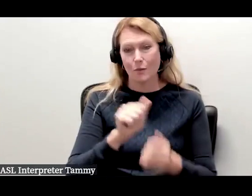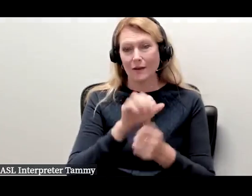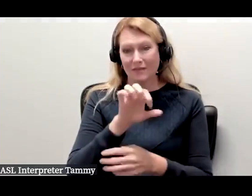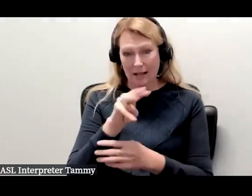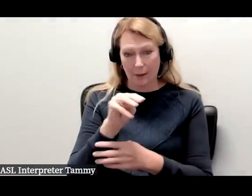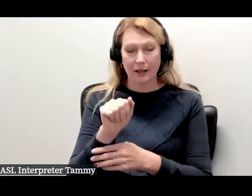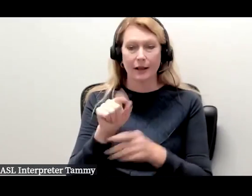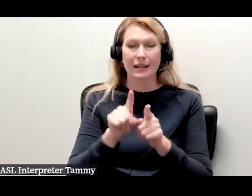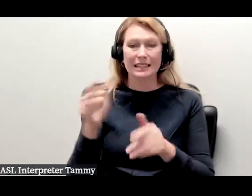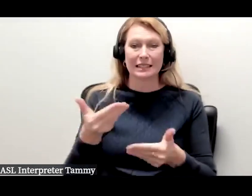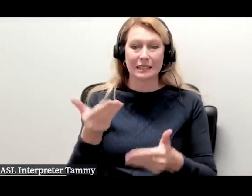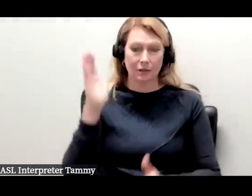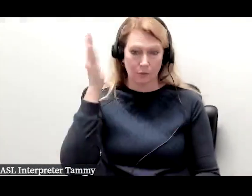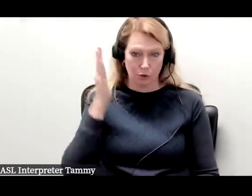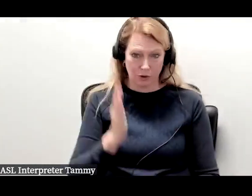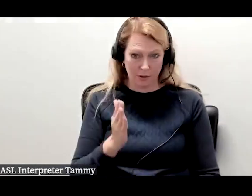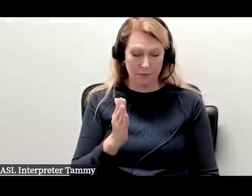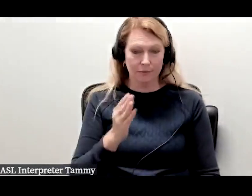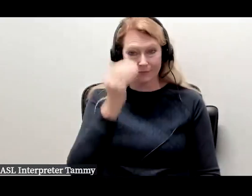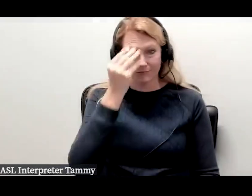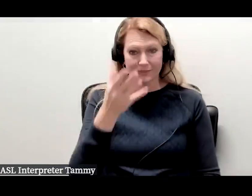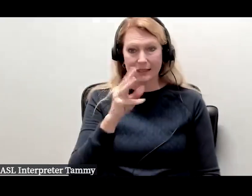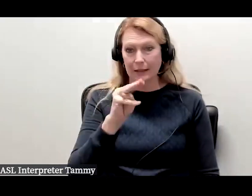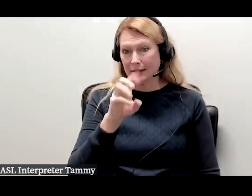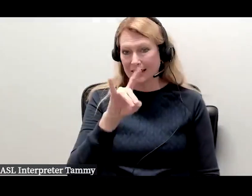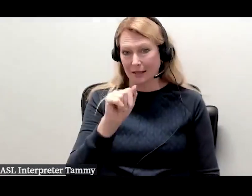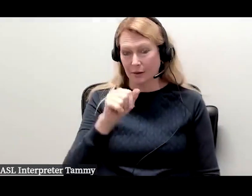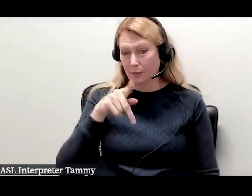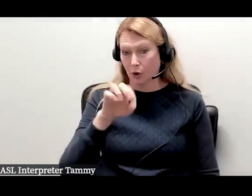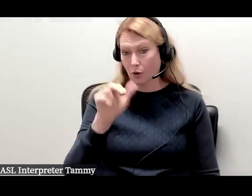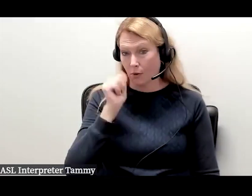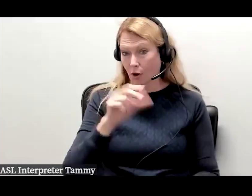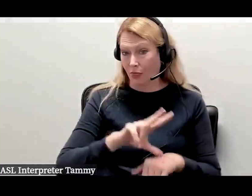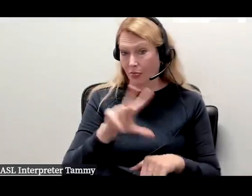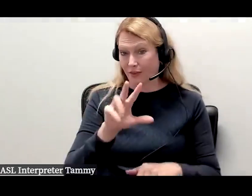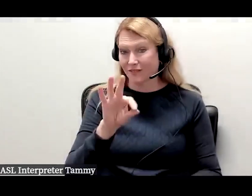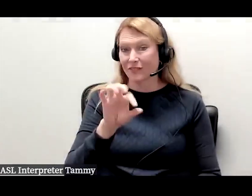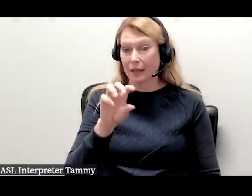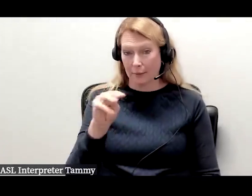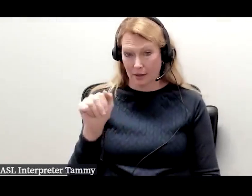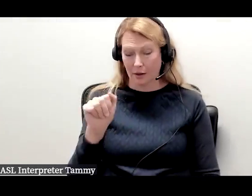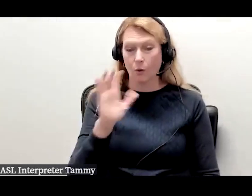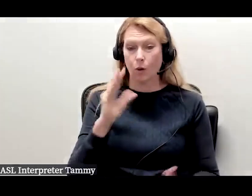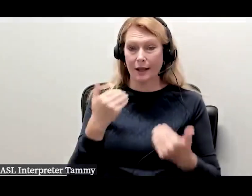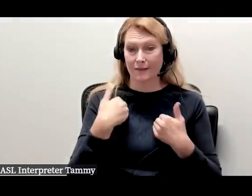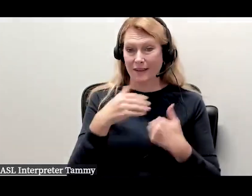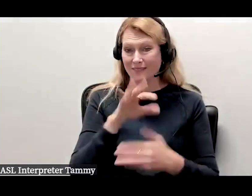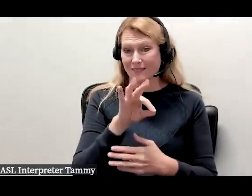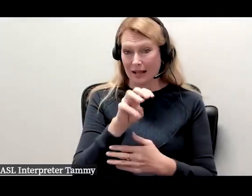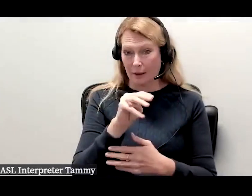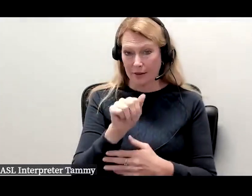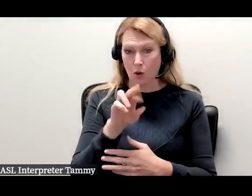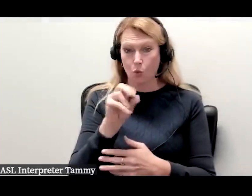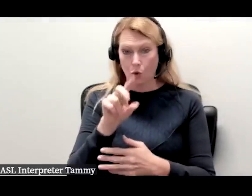guest presenter. And a note for media partners on the call, tomorrow at 3 p.m. FEMA is hosting FEMA Roads and Bridges